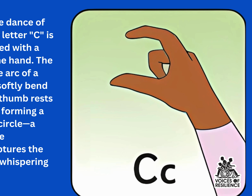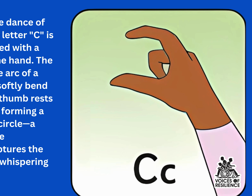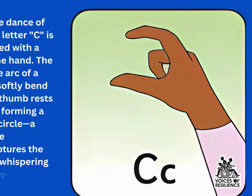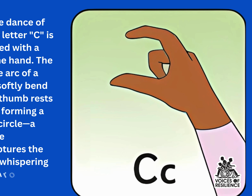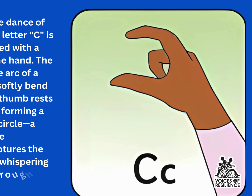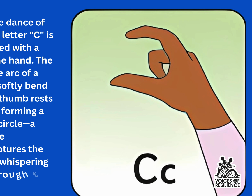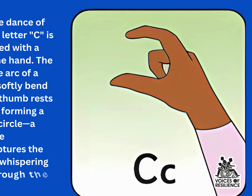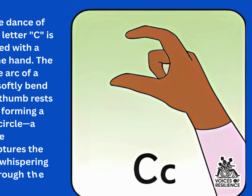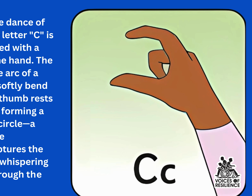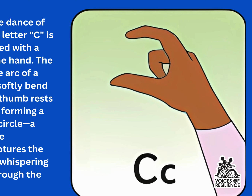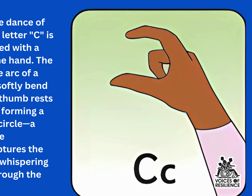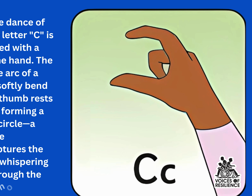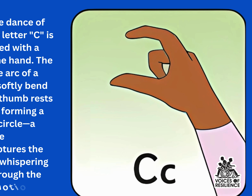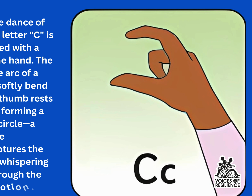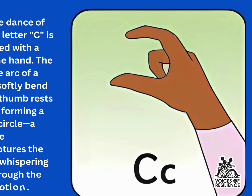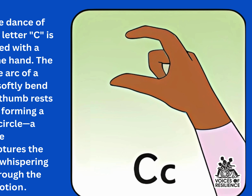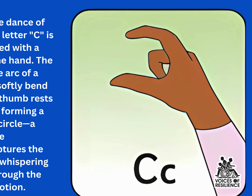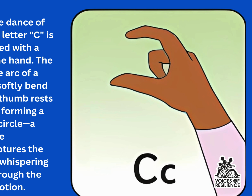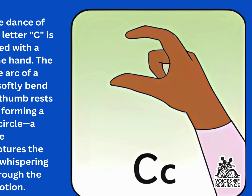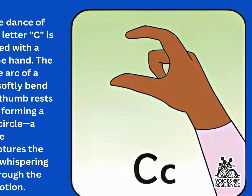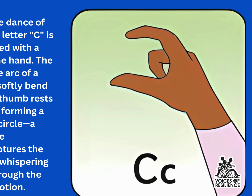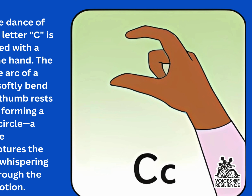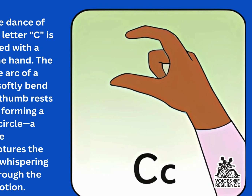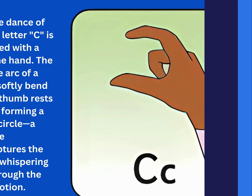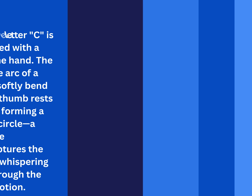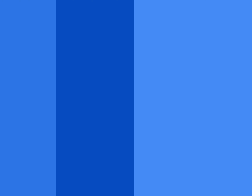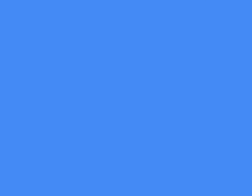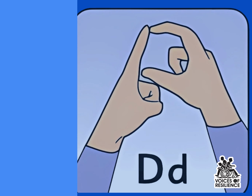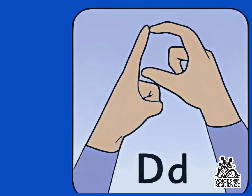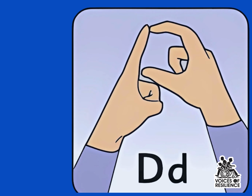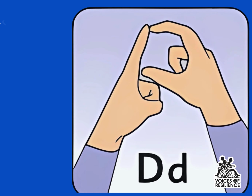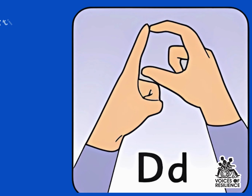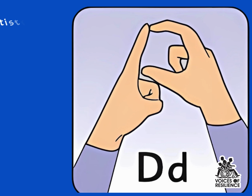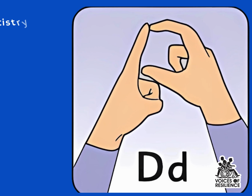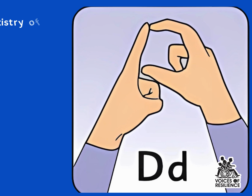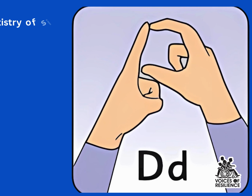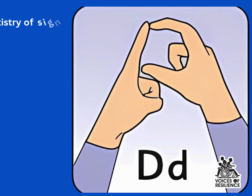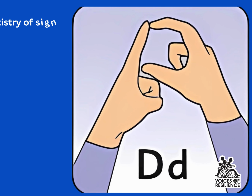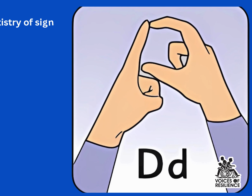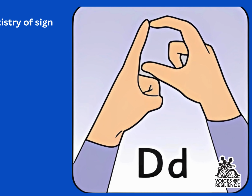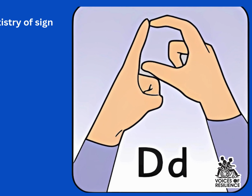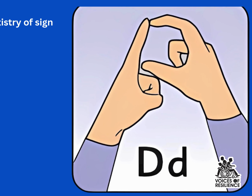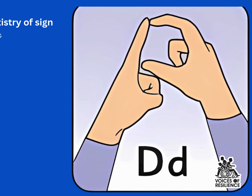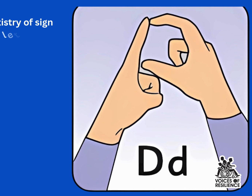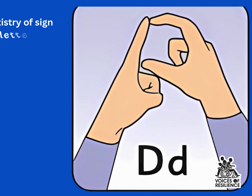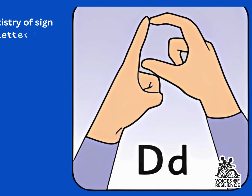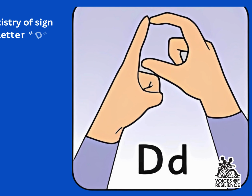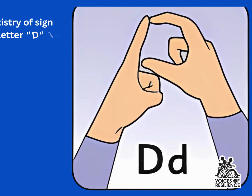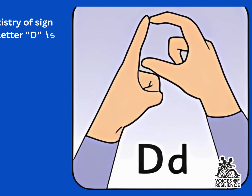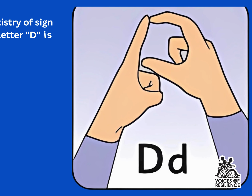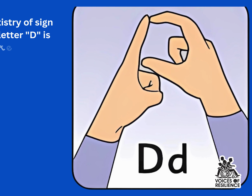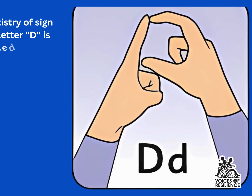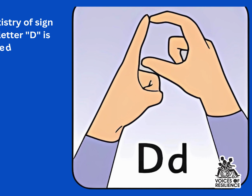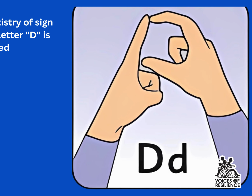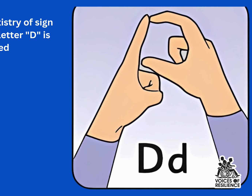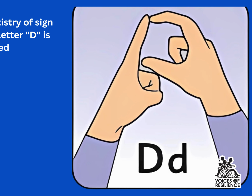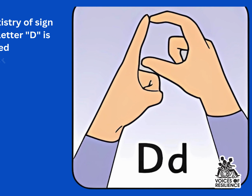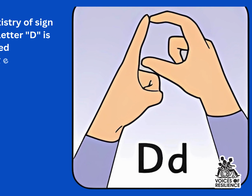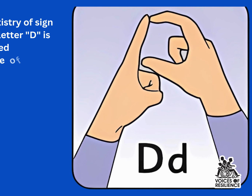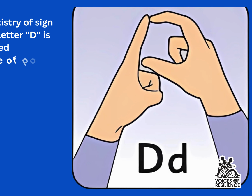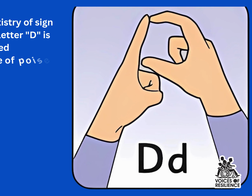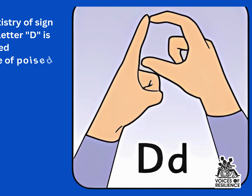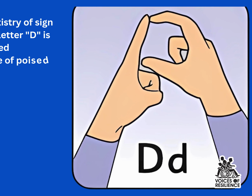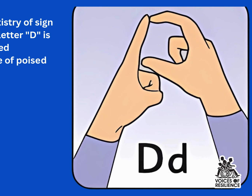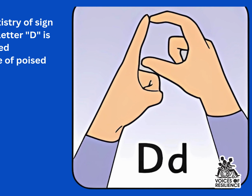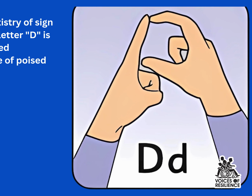essence, whispering its presence through the poetry of motion. It's crafted with a gesture of poised elegance. The index